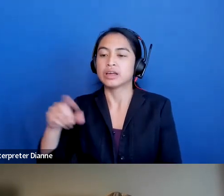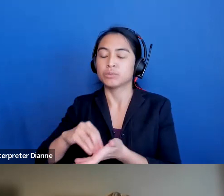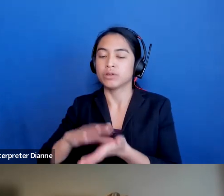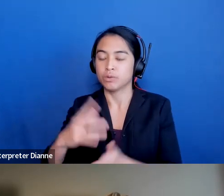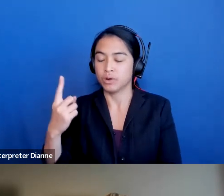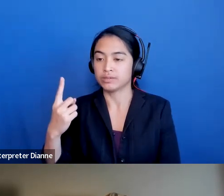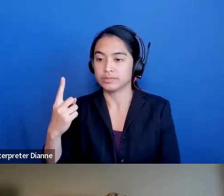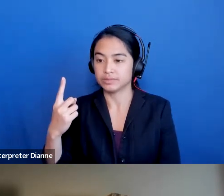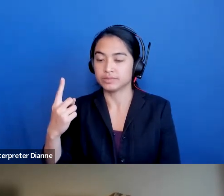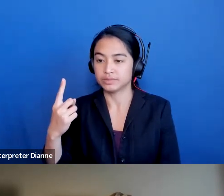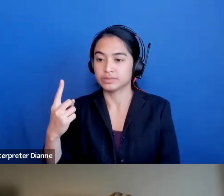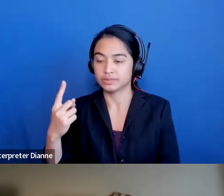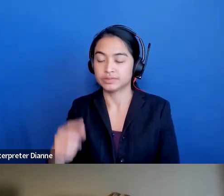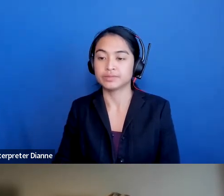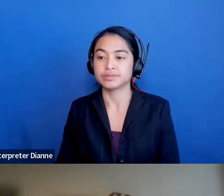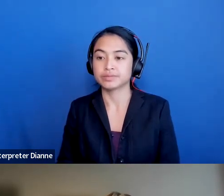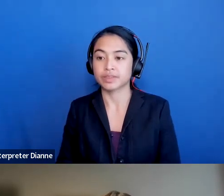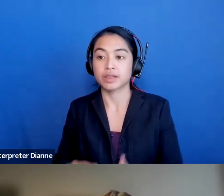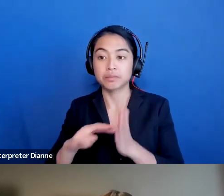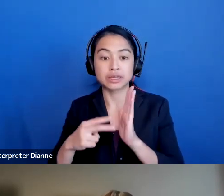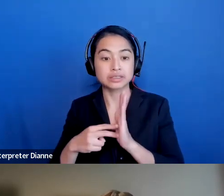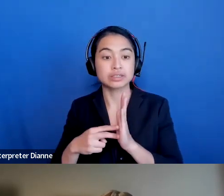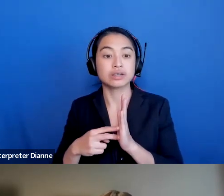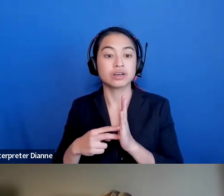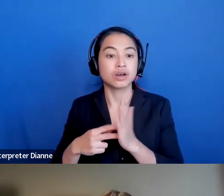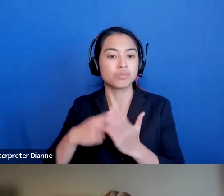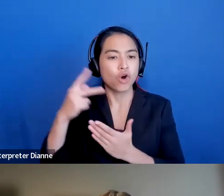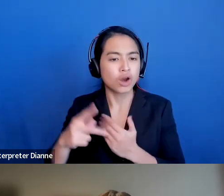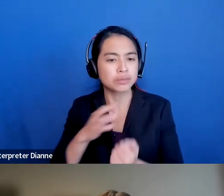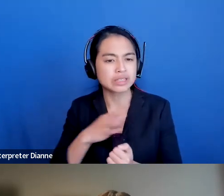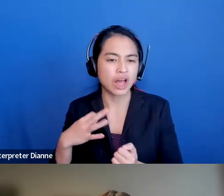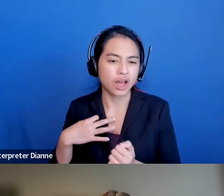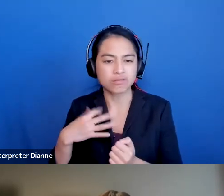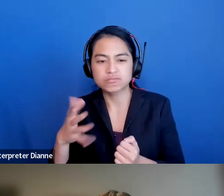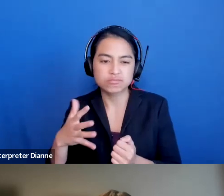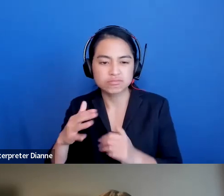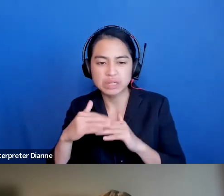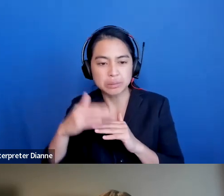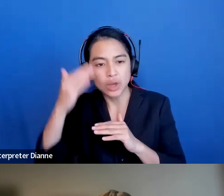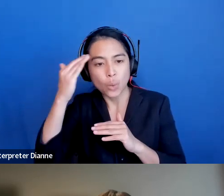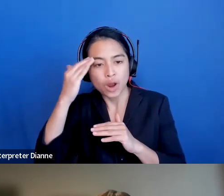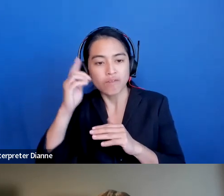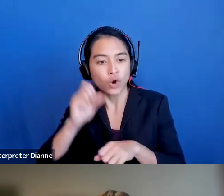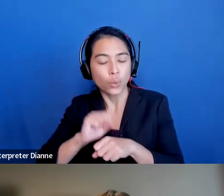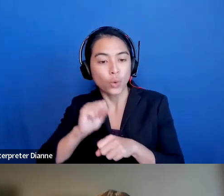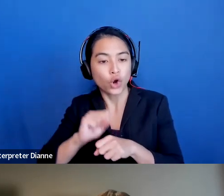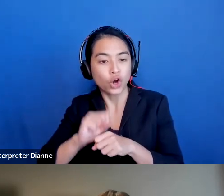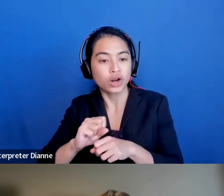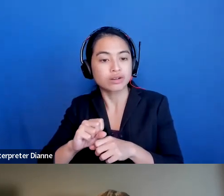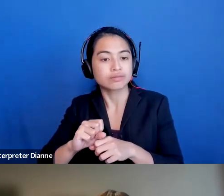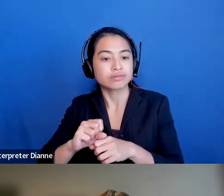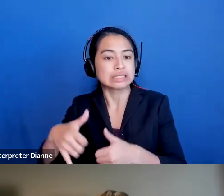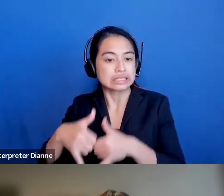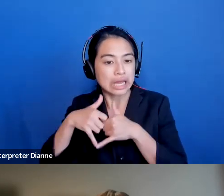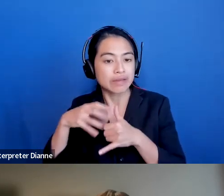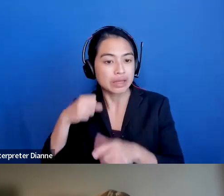this criteria. And that means program staff are minimally aware of work incentives and the impact of paid employment